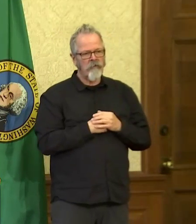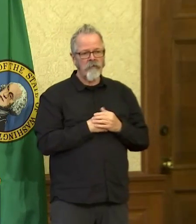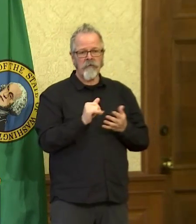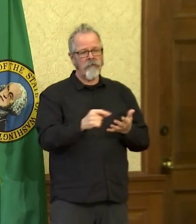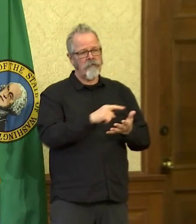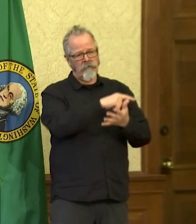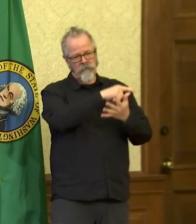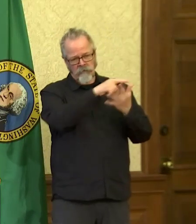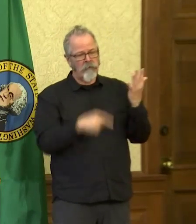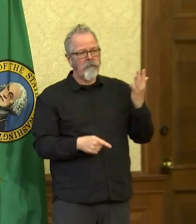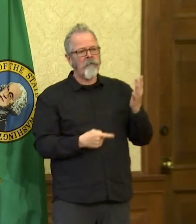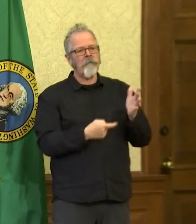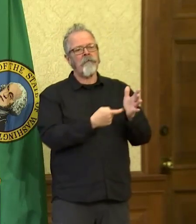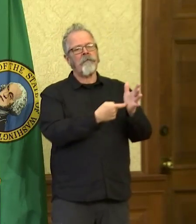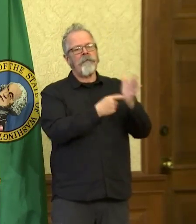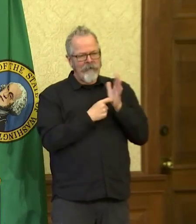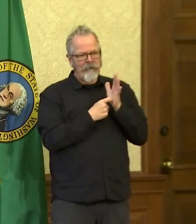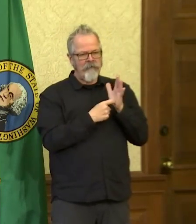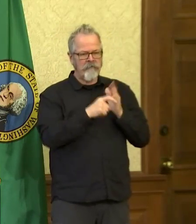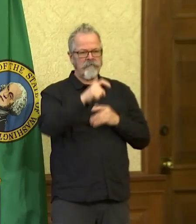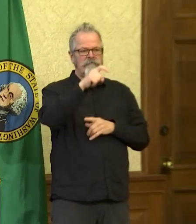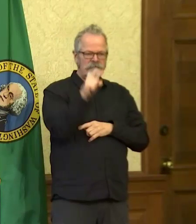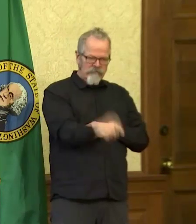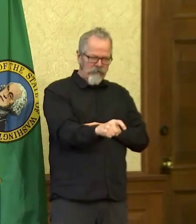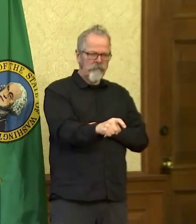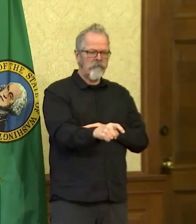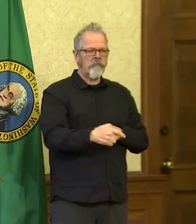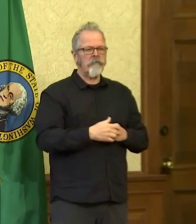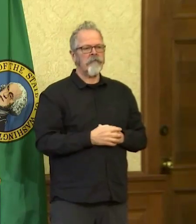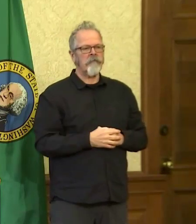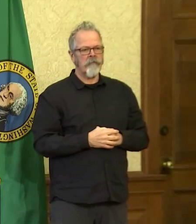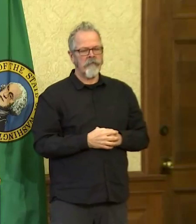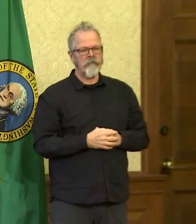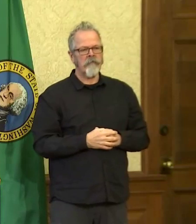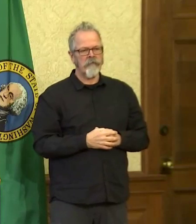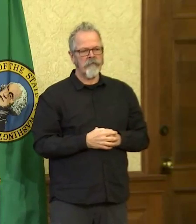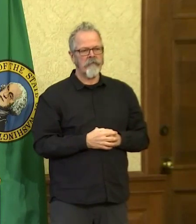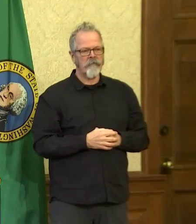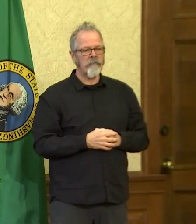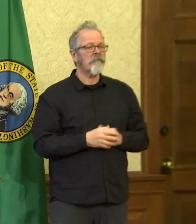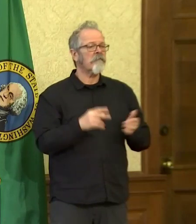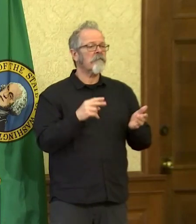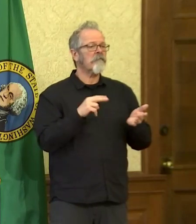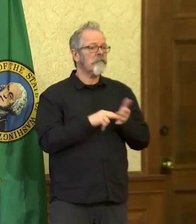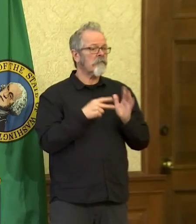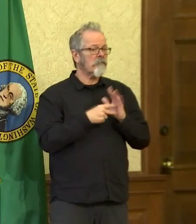So this is not just one thing, it's many things to wrap workers in safety.